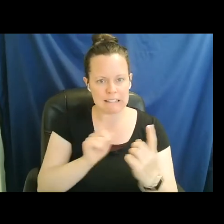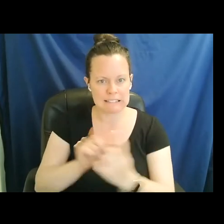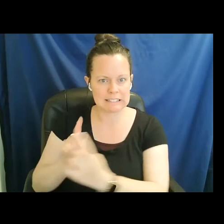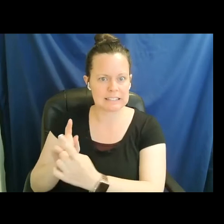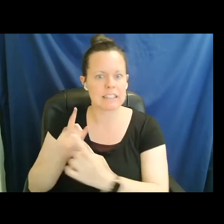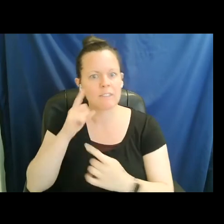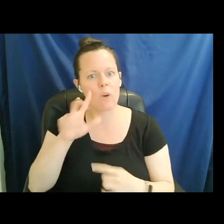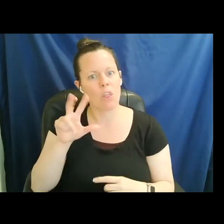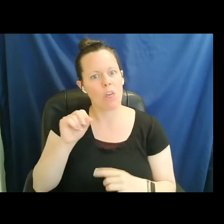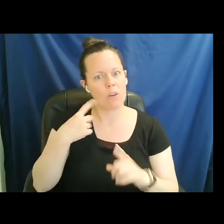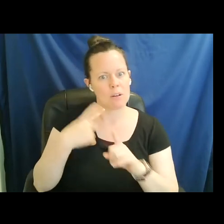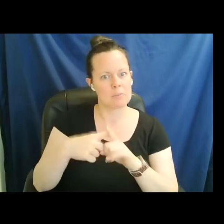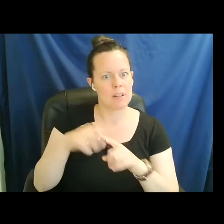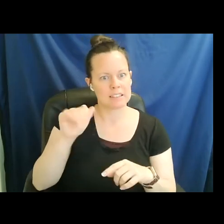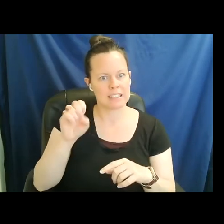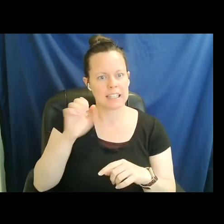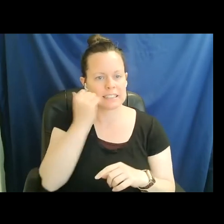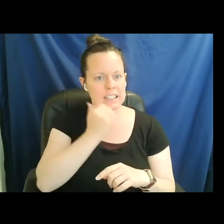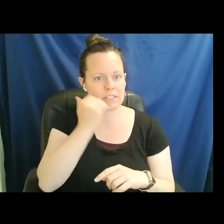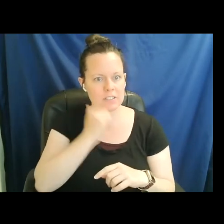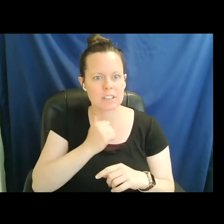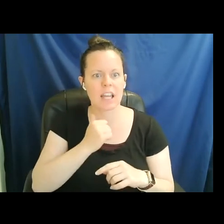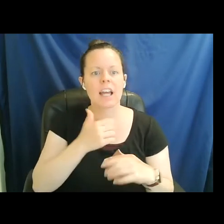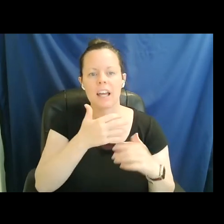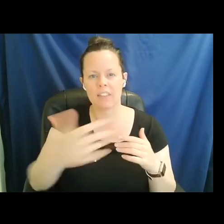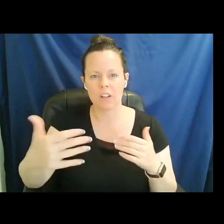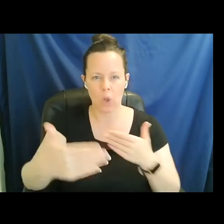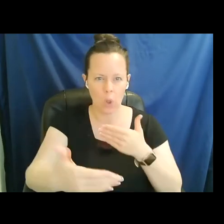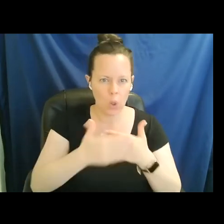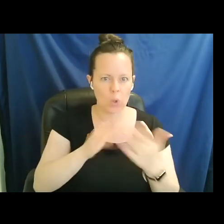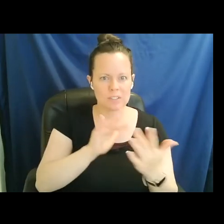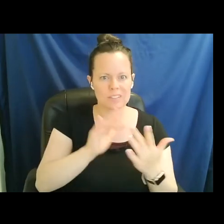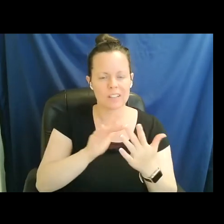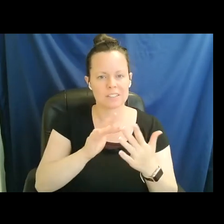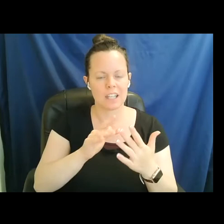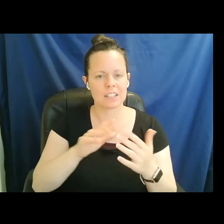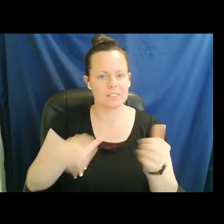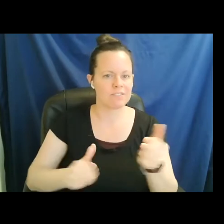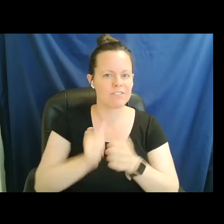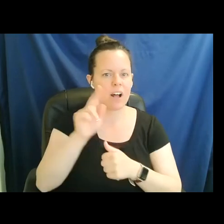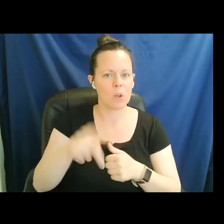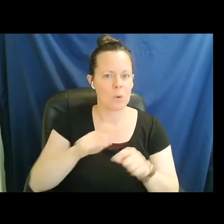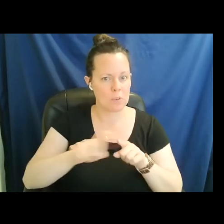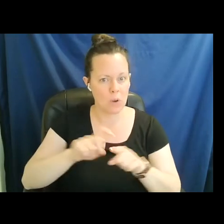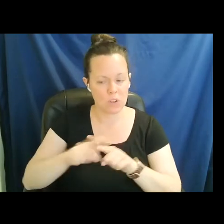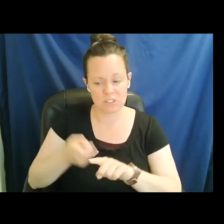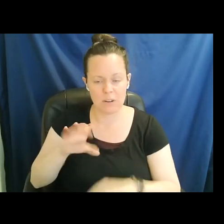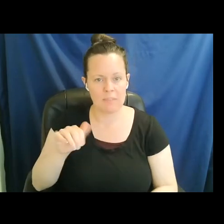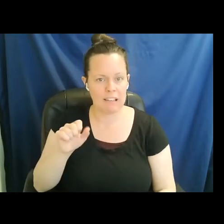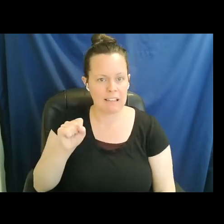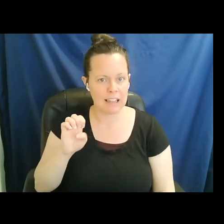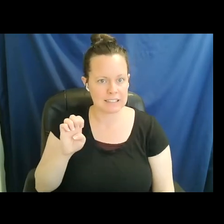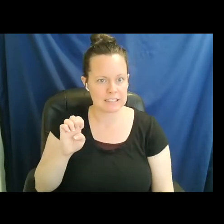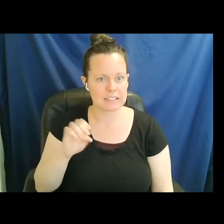cases and the subsequent close contact follow-up calls that these cases generate. Our schools